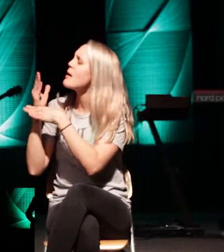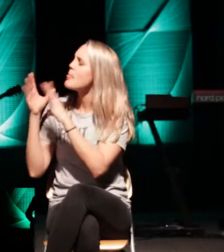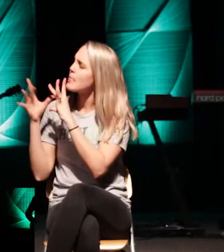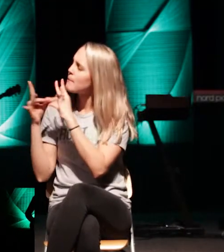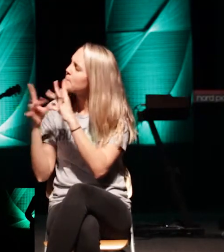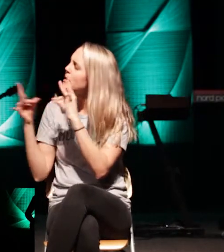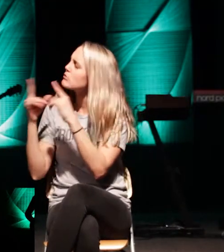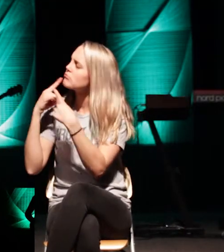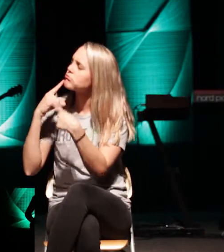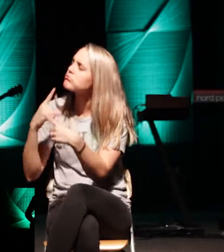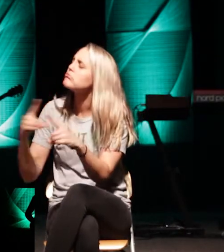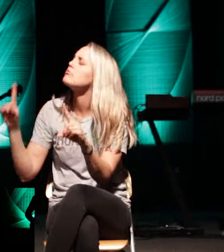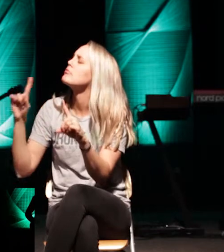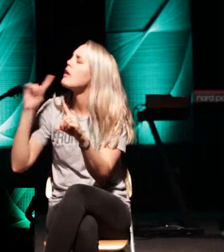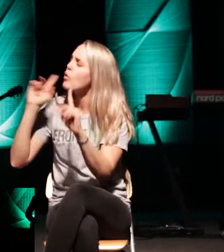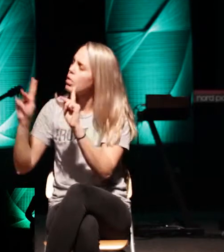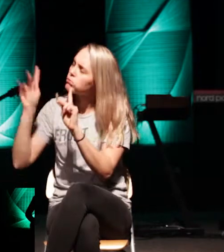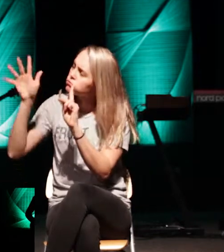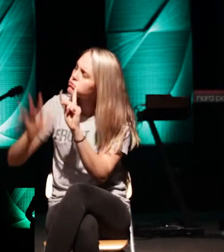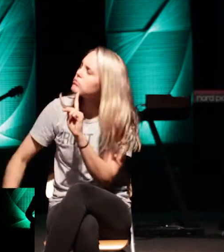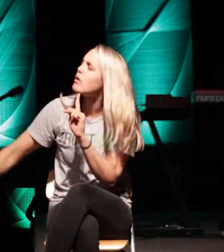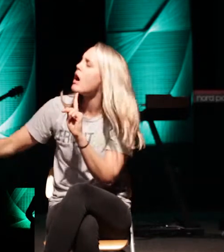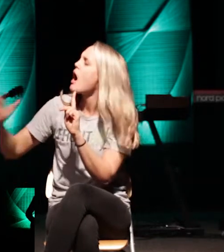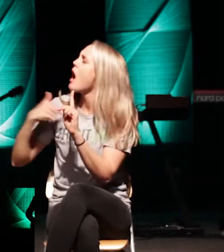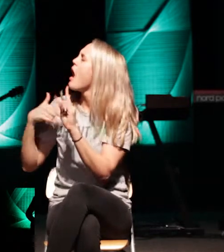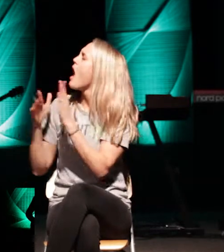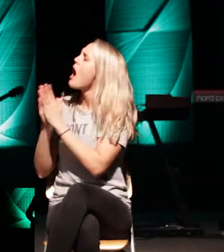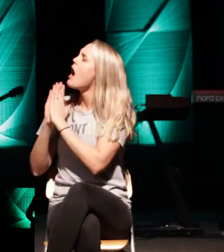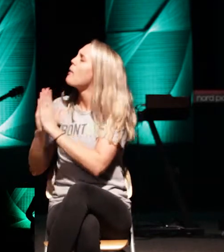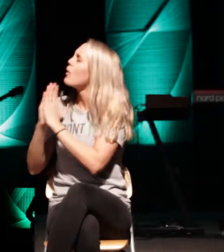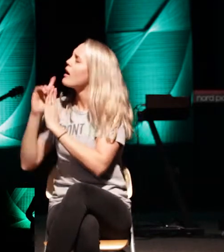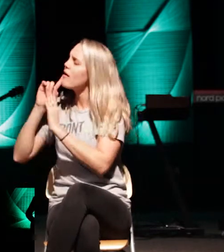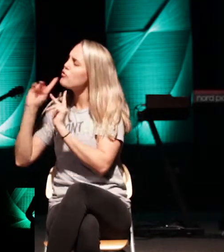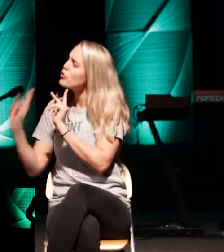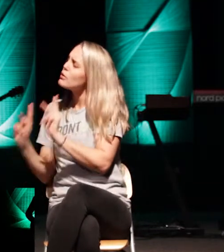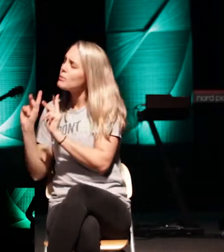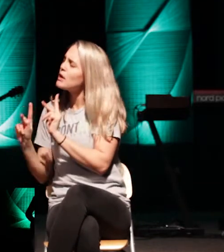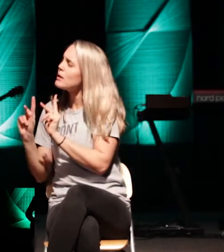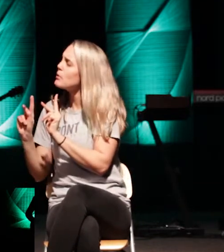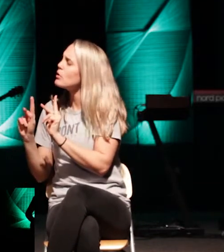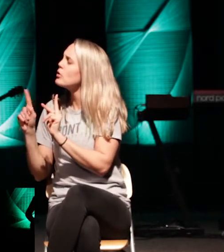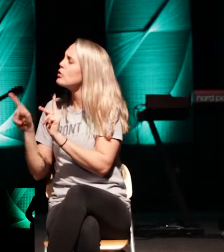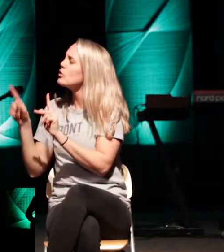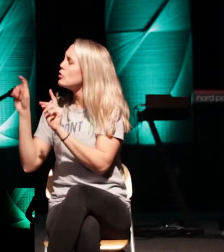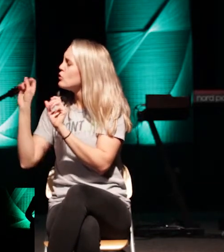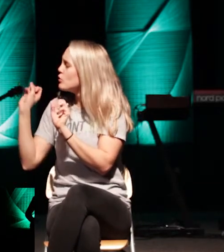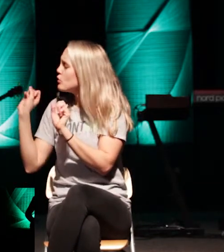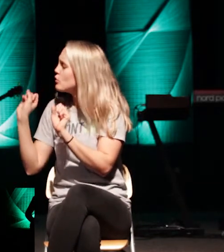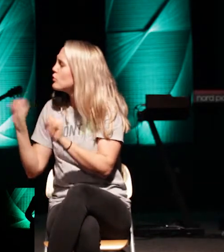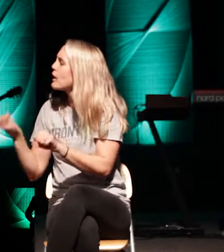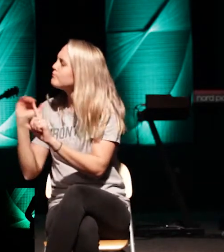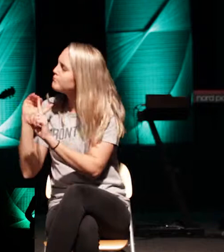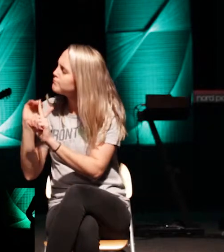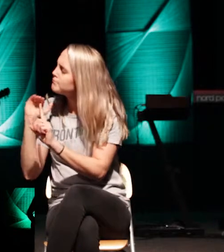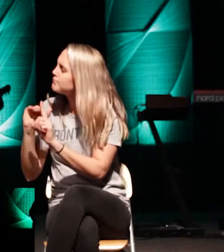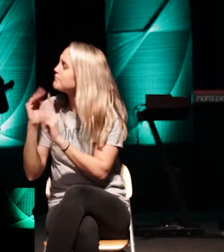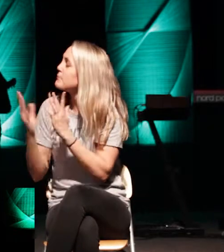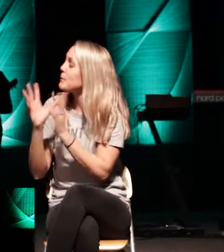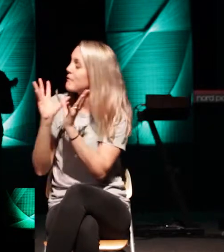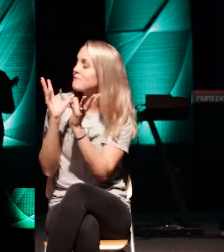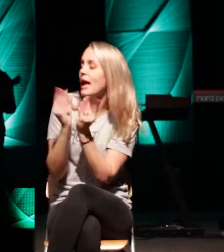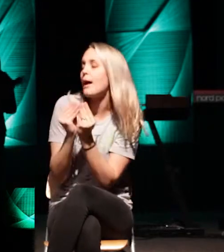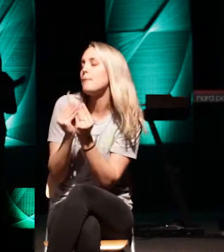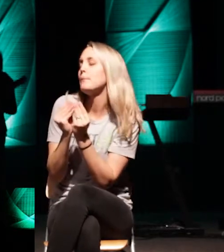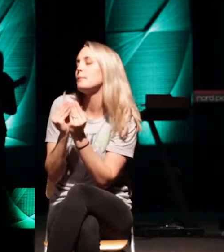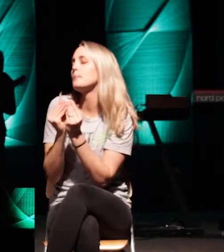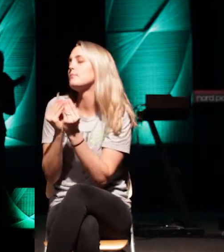context. God, I pray for people right now that you would just bring to mind, maybe it's family members, maybe it's spouses, maybe it's kids,